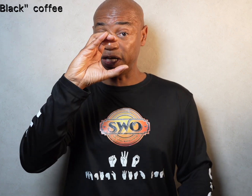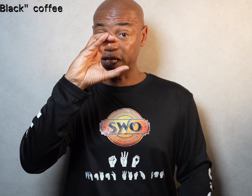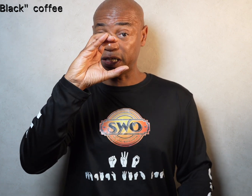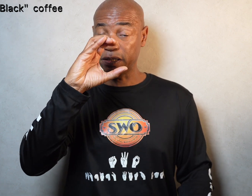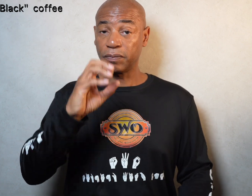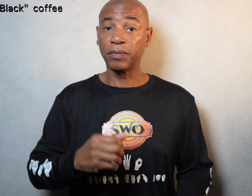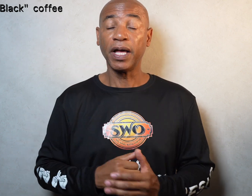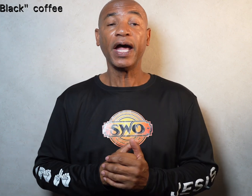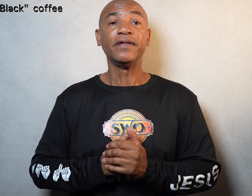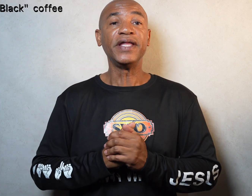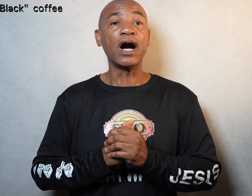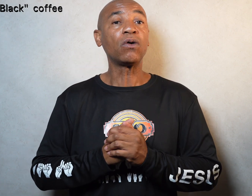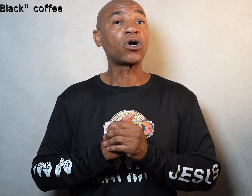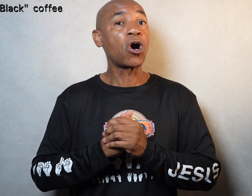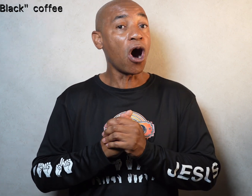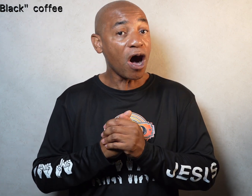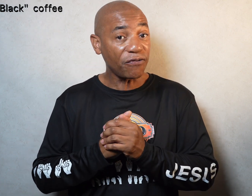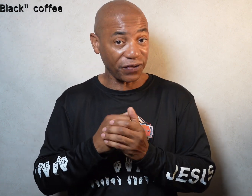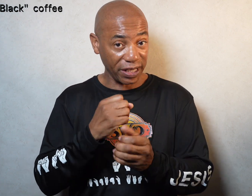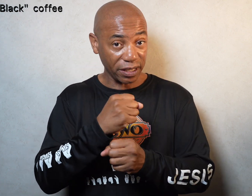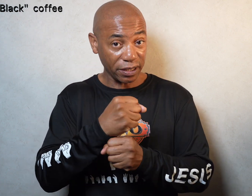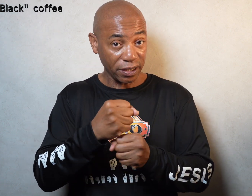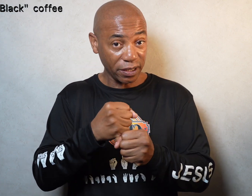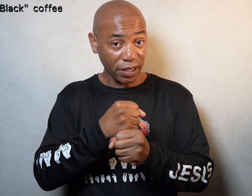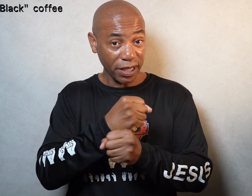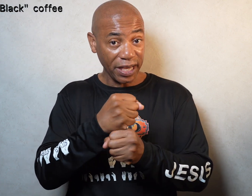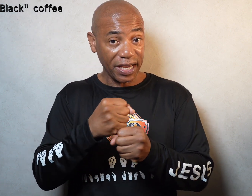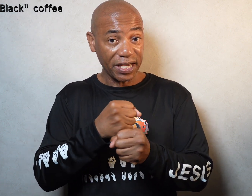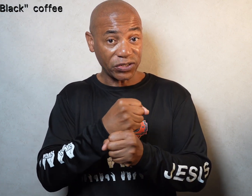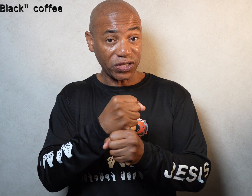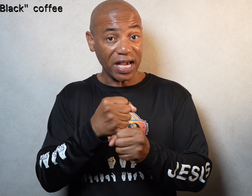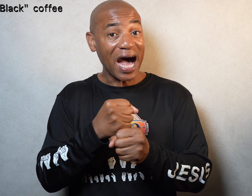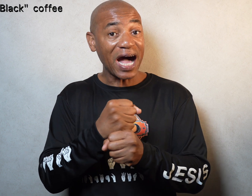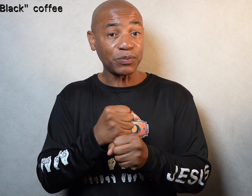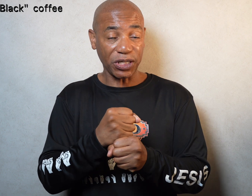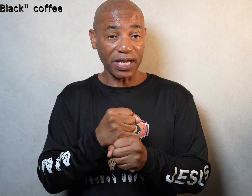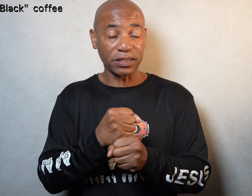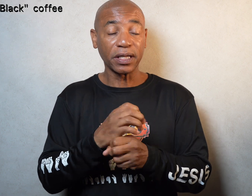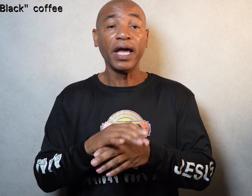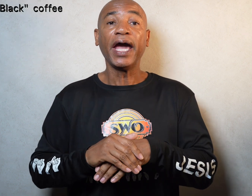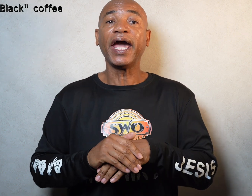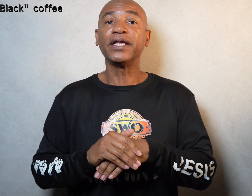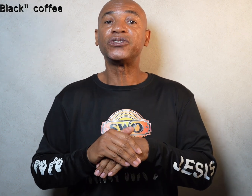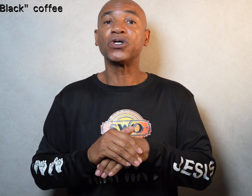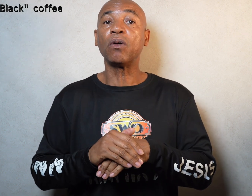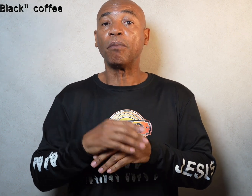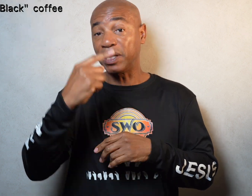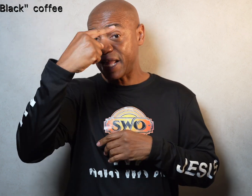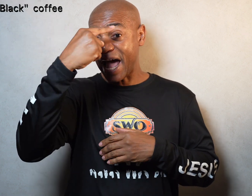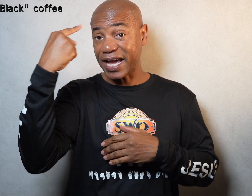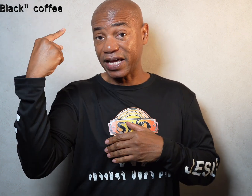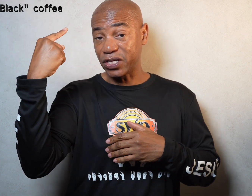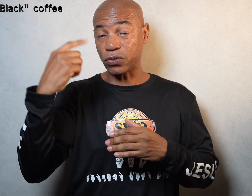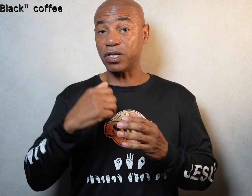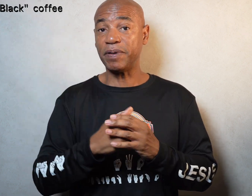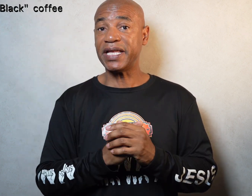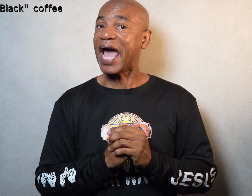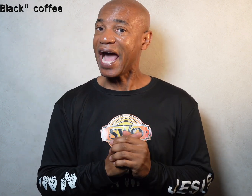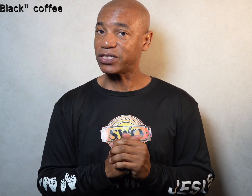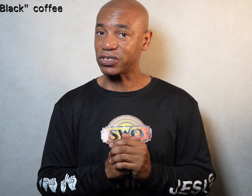drink. Now coffee is the object, and so black is going to be the